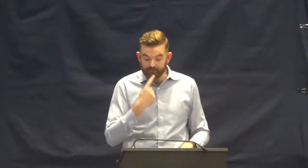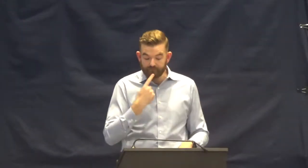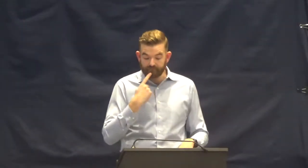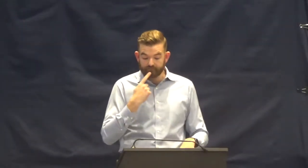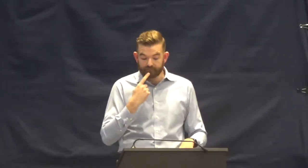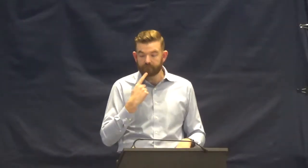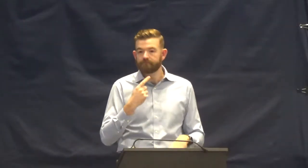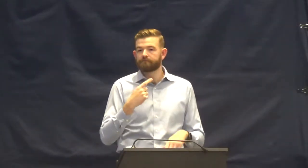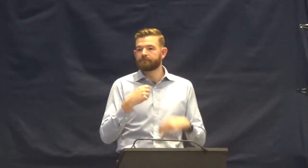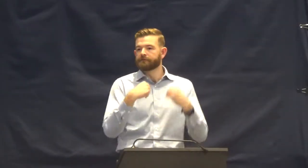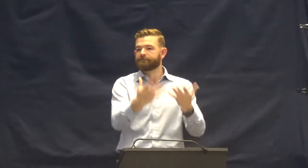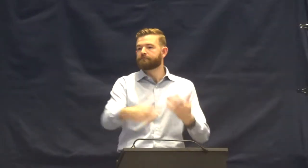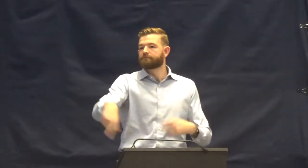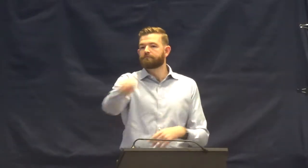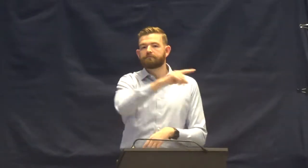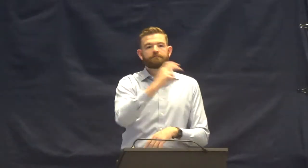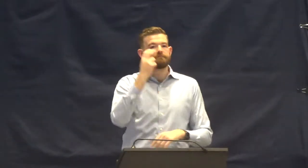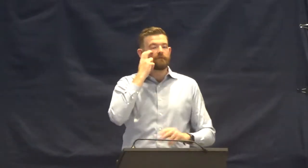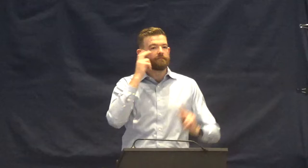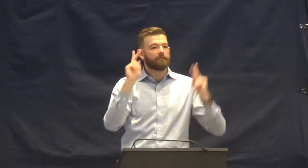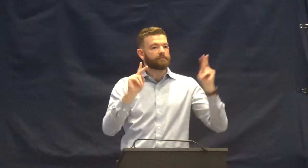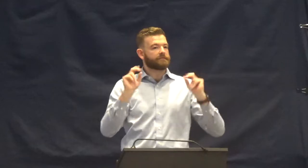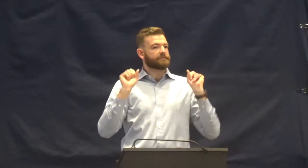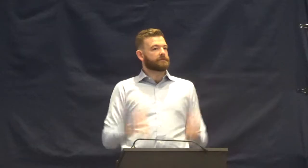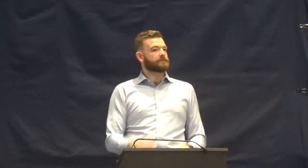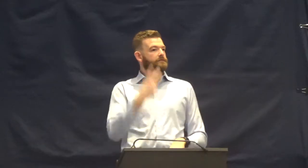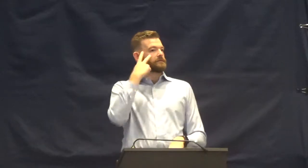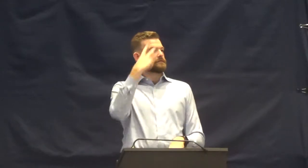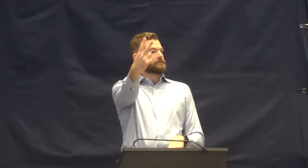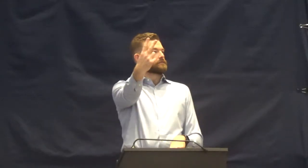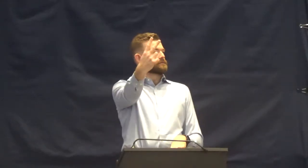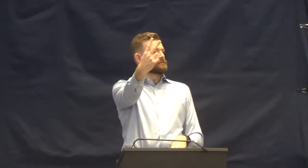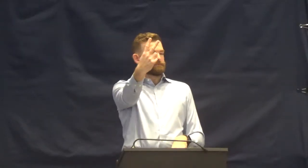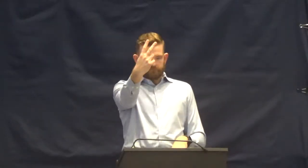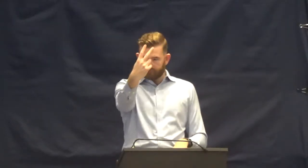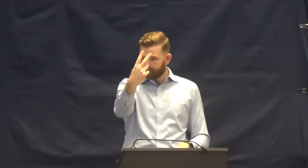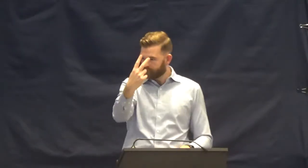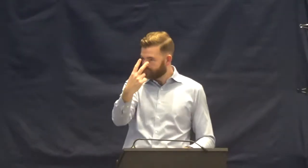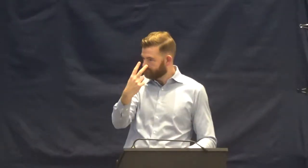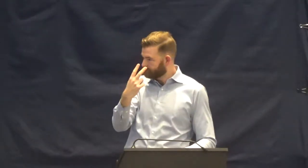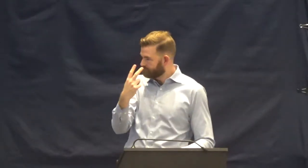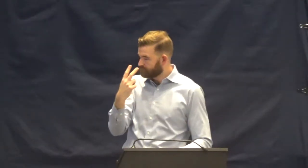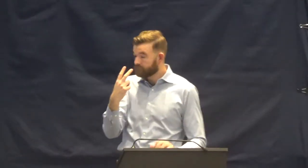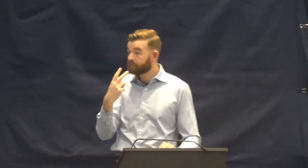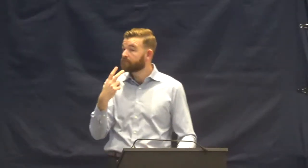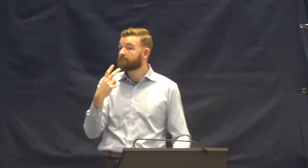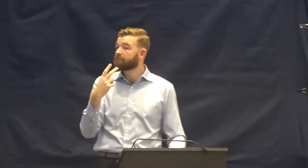Jesus said. Jesus also said that he was there to give blind people their sight.